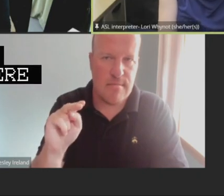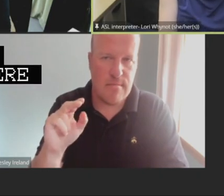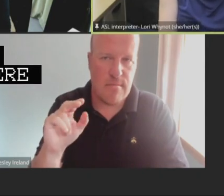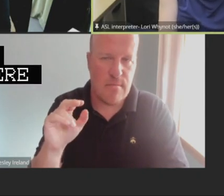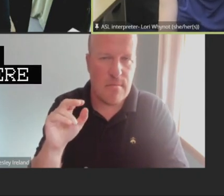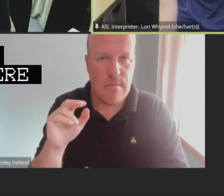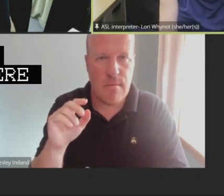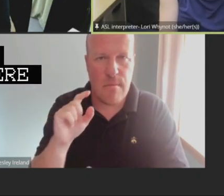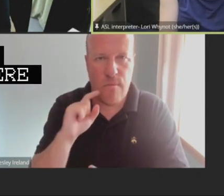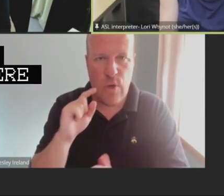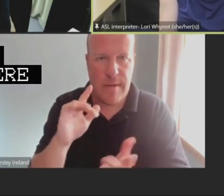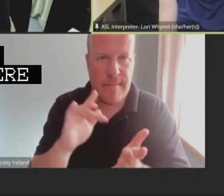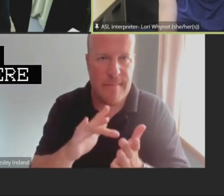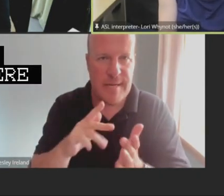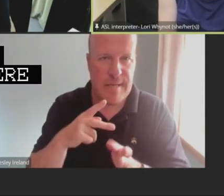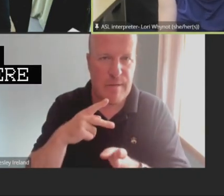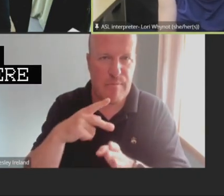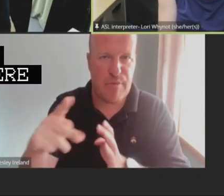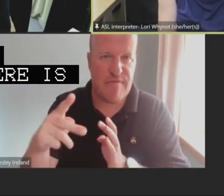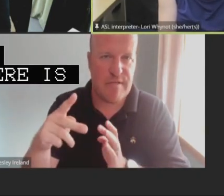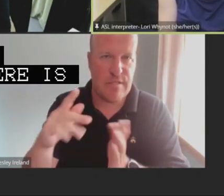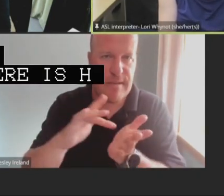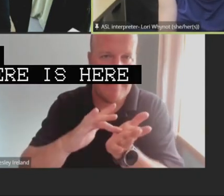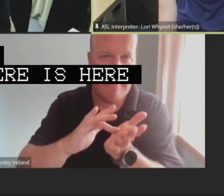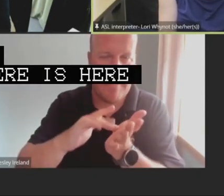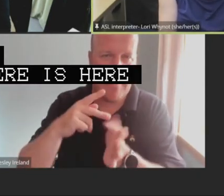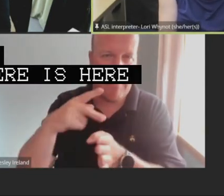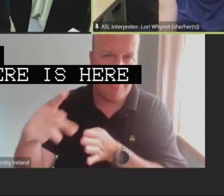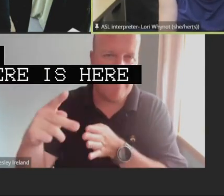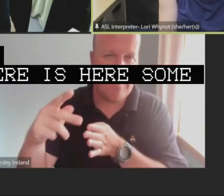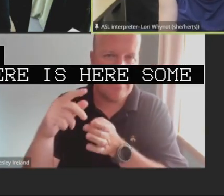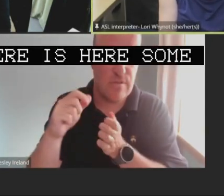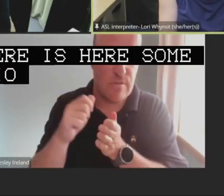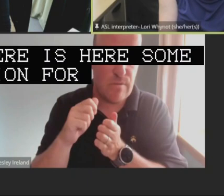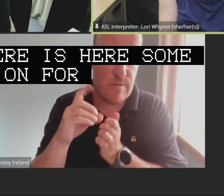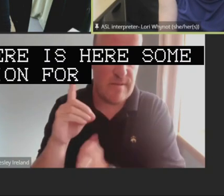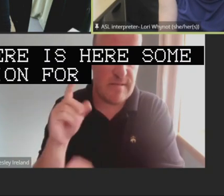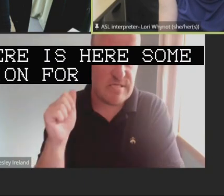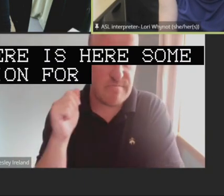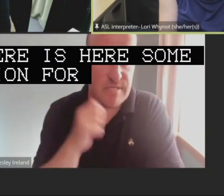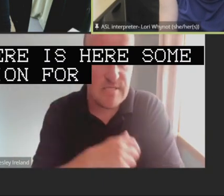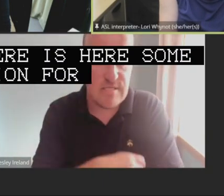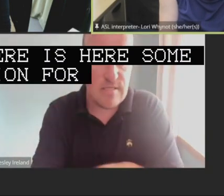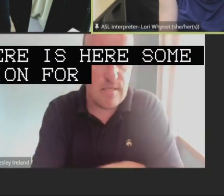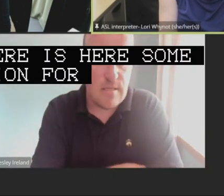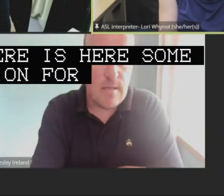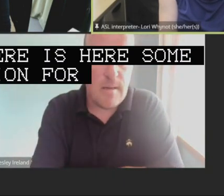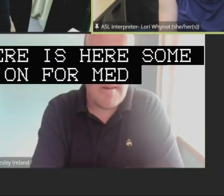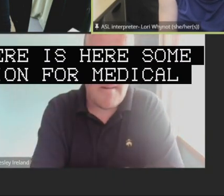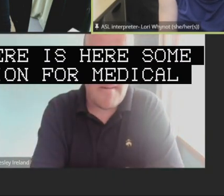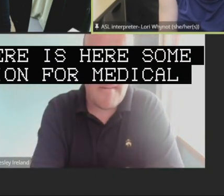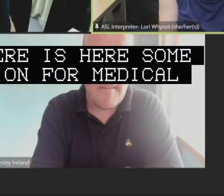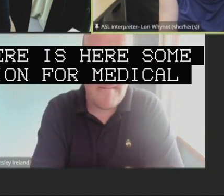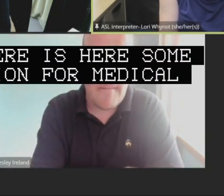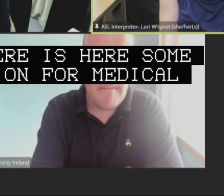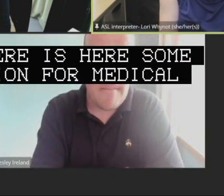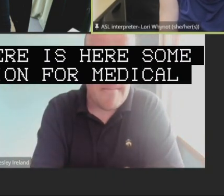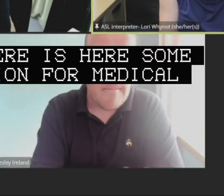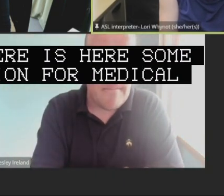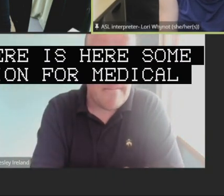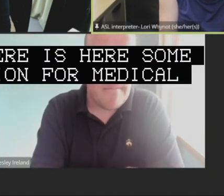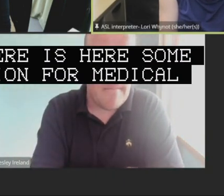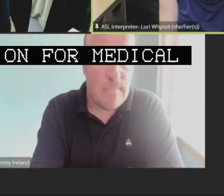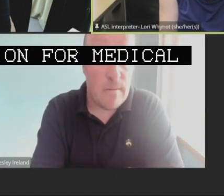Is there some specific association for medical professionals who with disabilities? Is there some sort of a